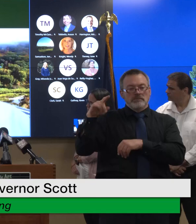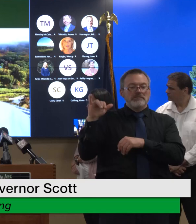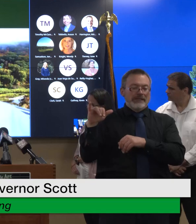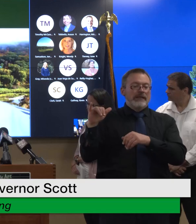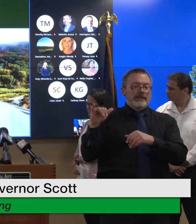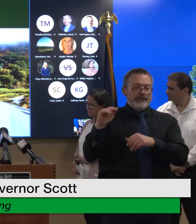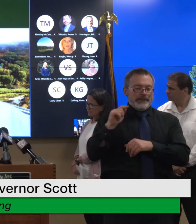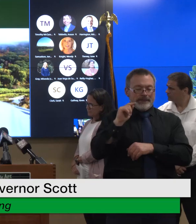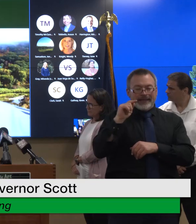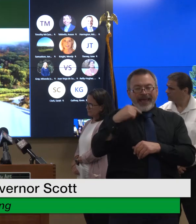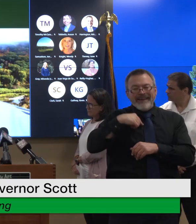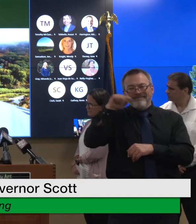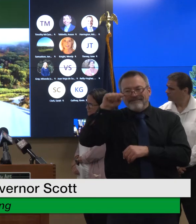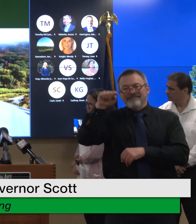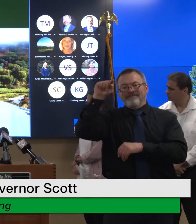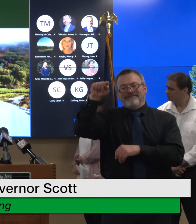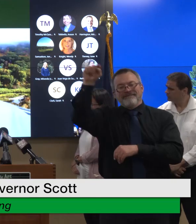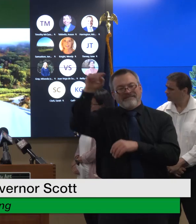that section.